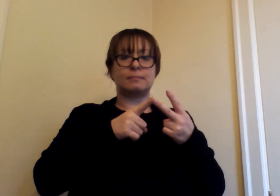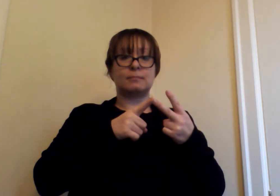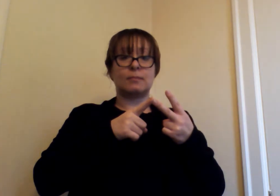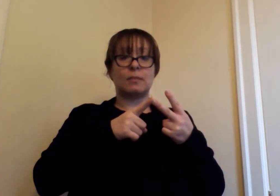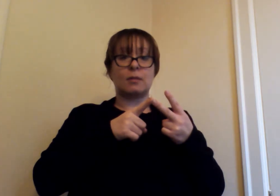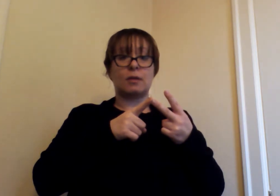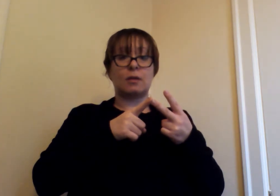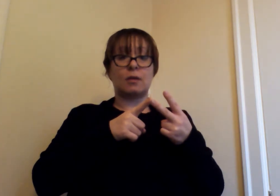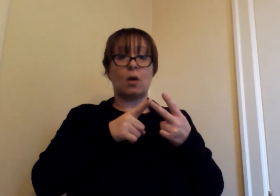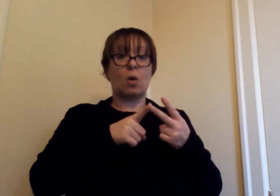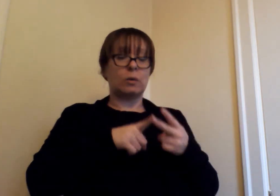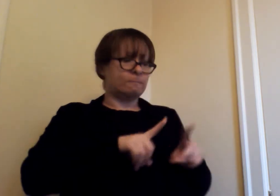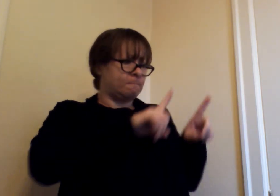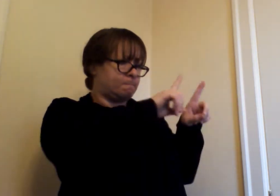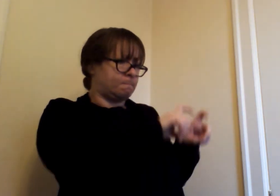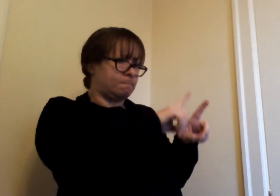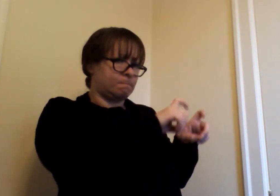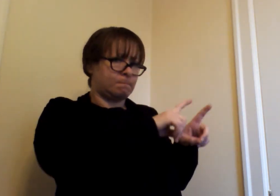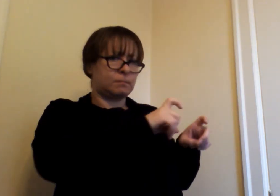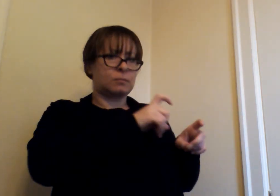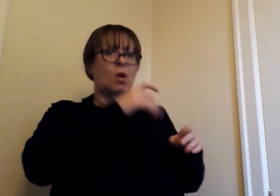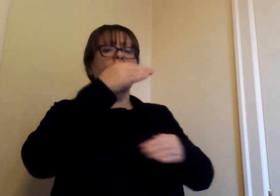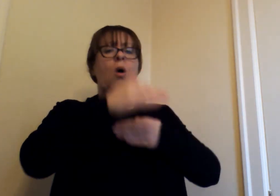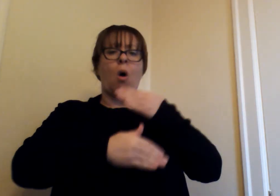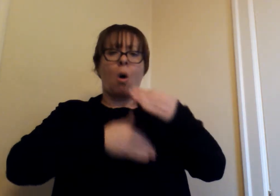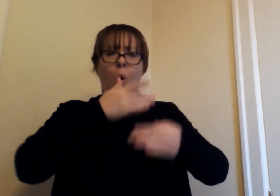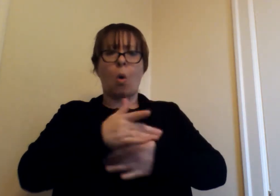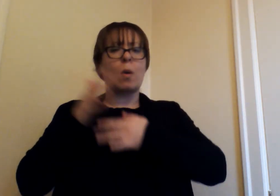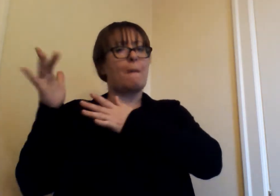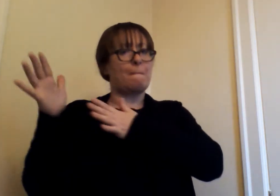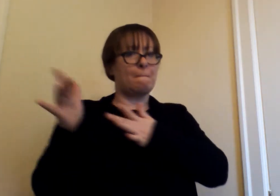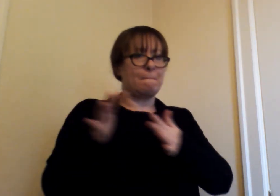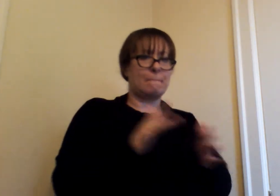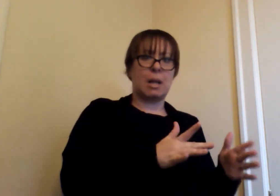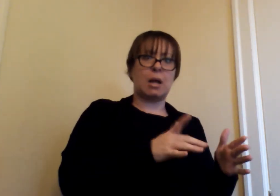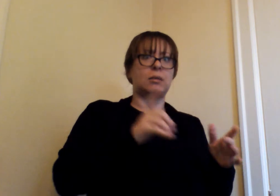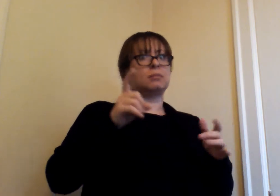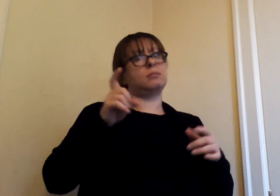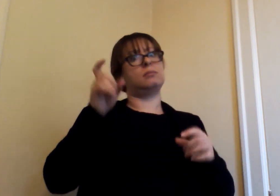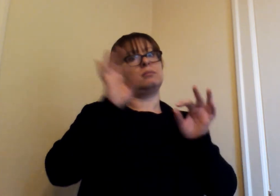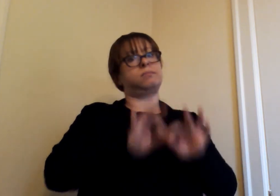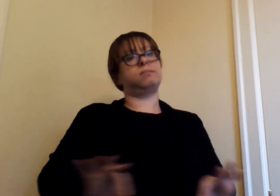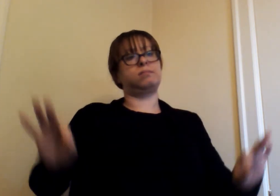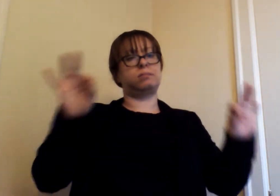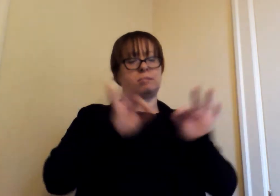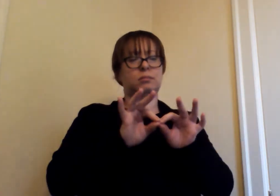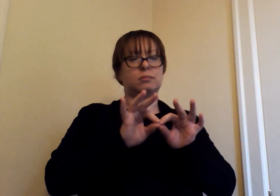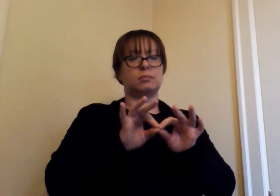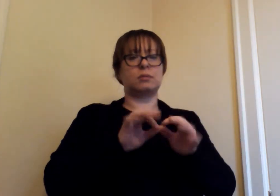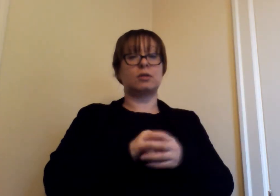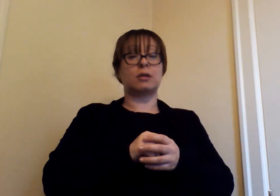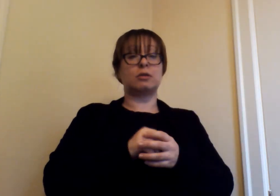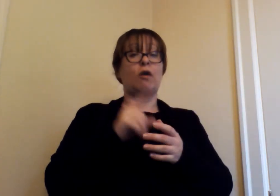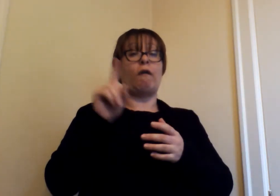samples. But your technique should remain the same. Let's take a few moments to review. Position the needle